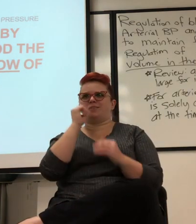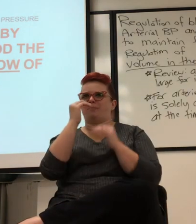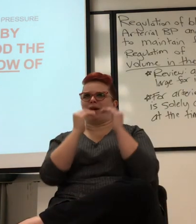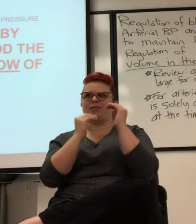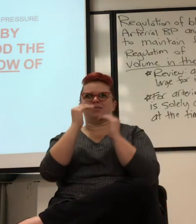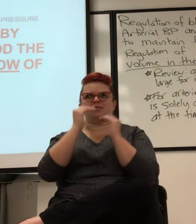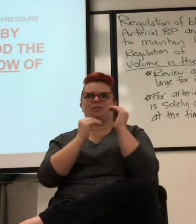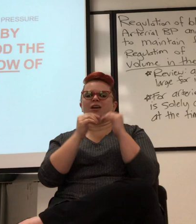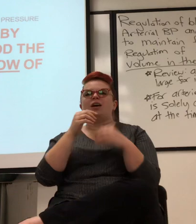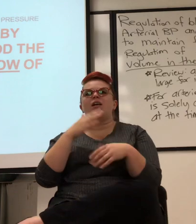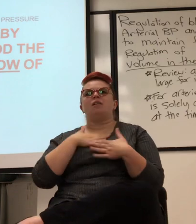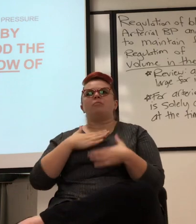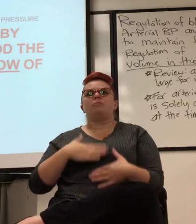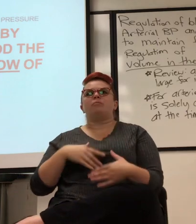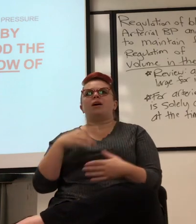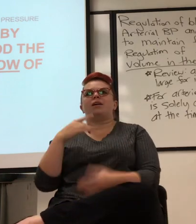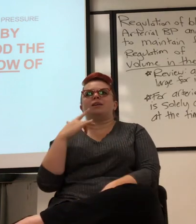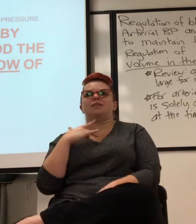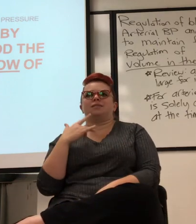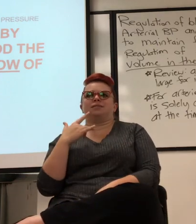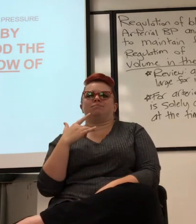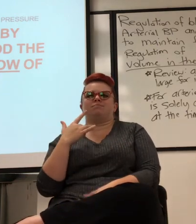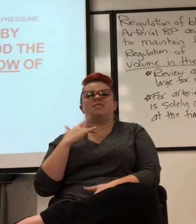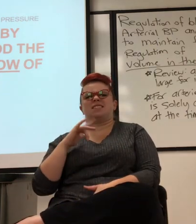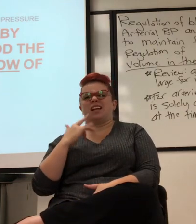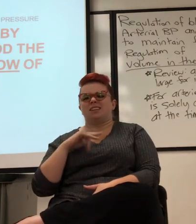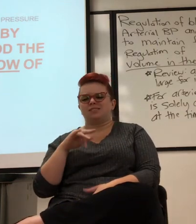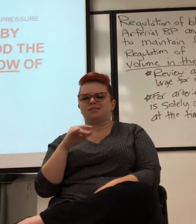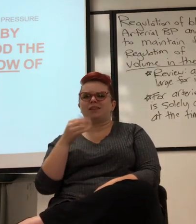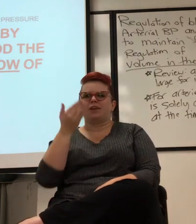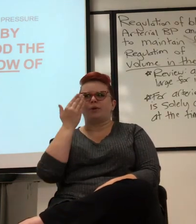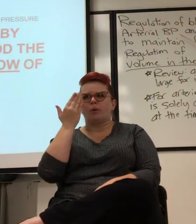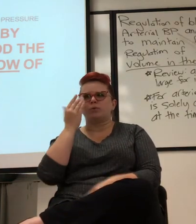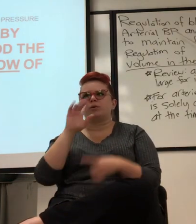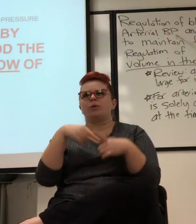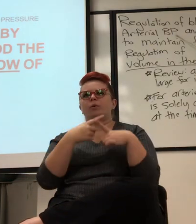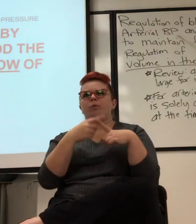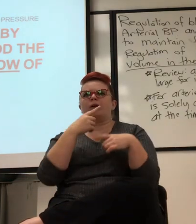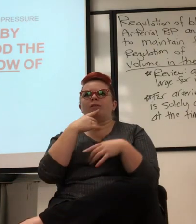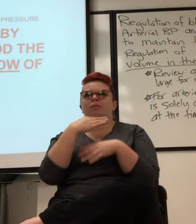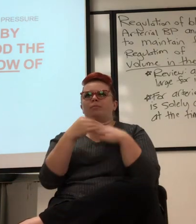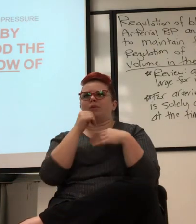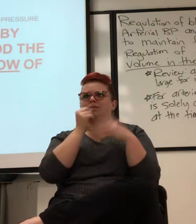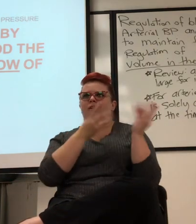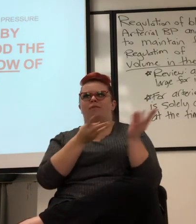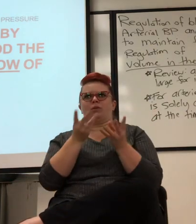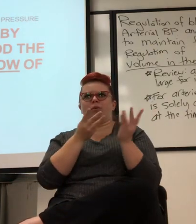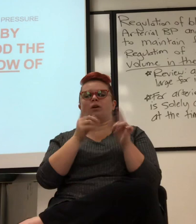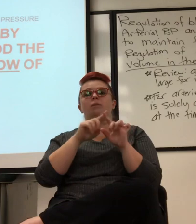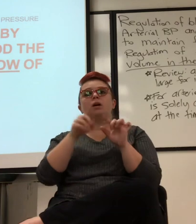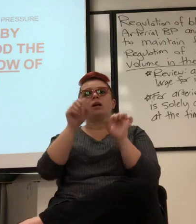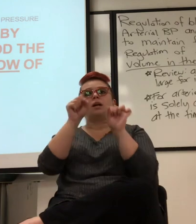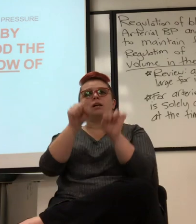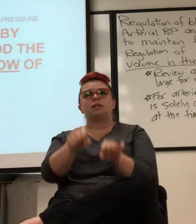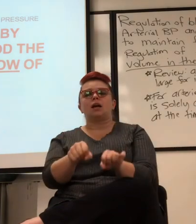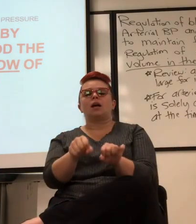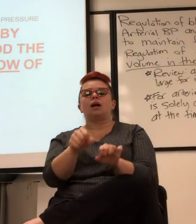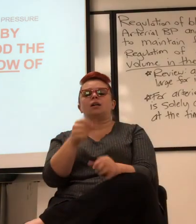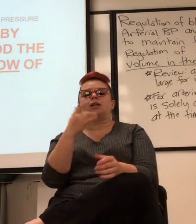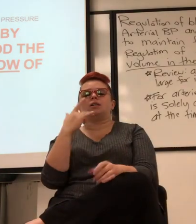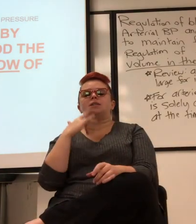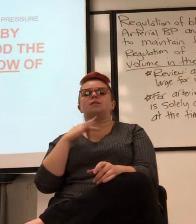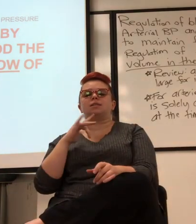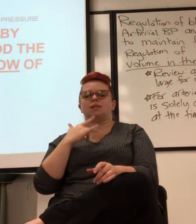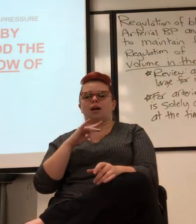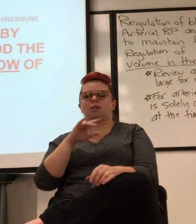to sense blood flow, but it can detect changes in arterial pressure. Okay, so that's the first thing I'm telling